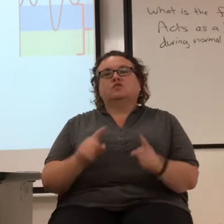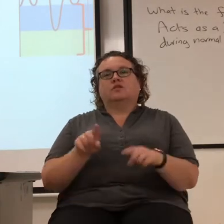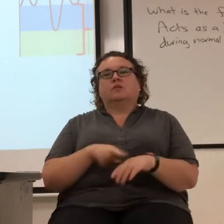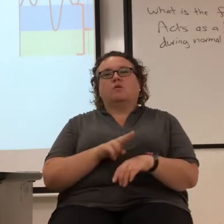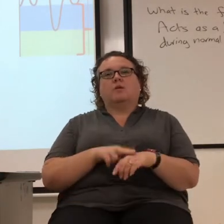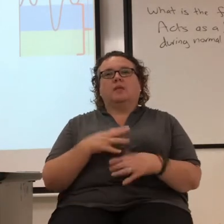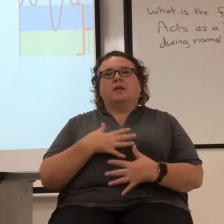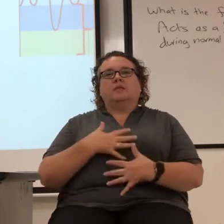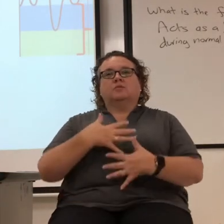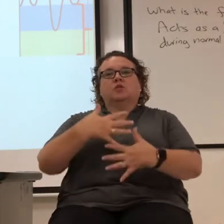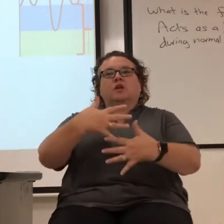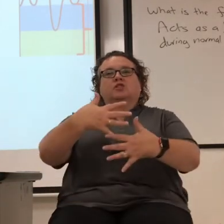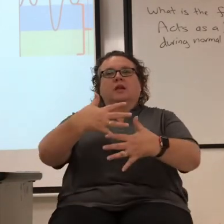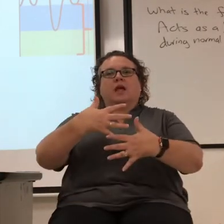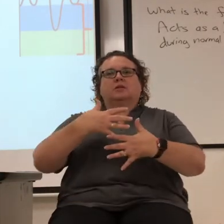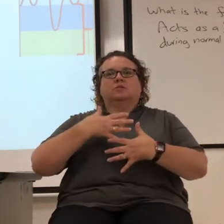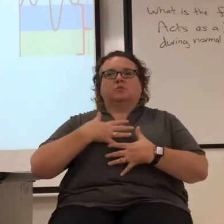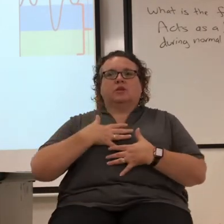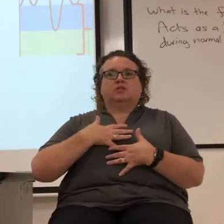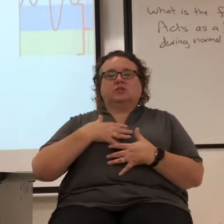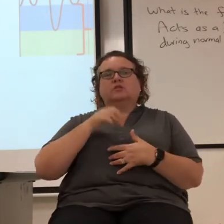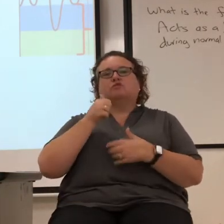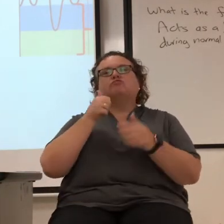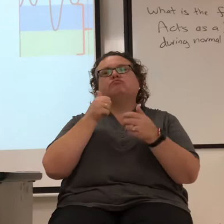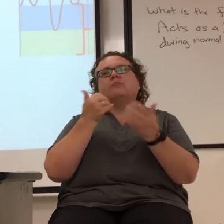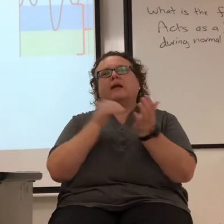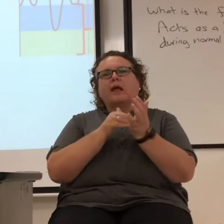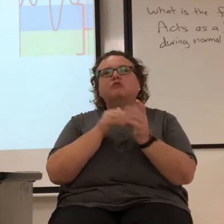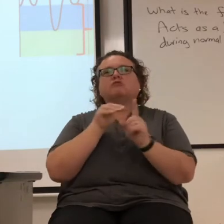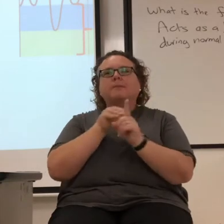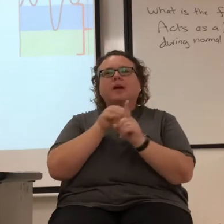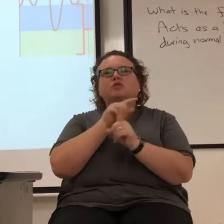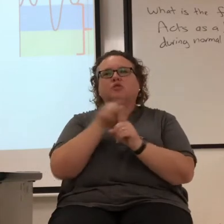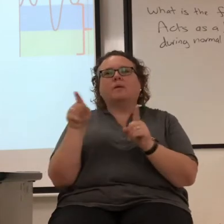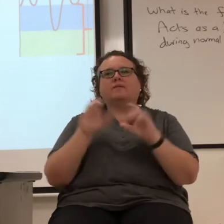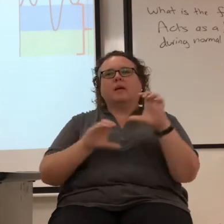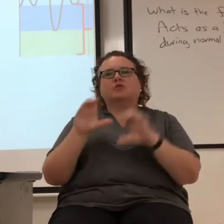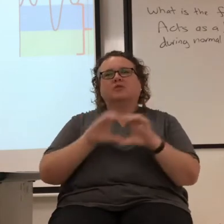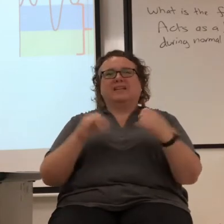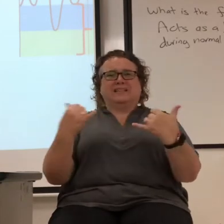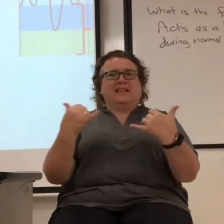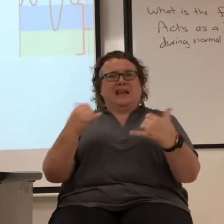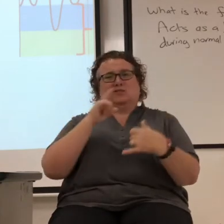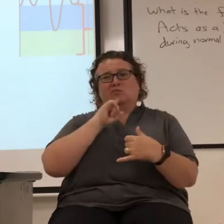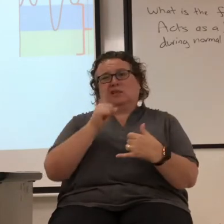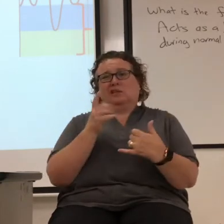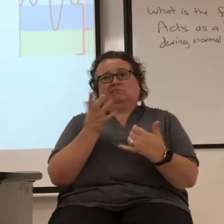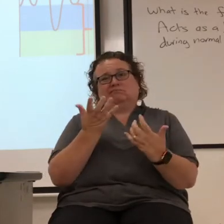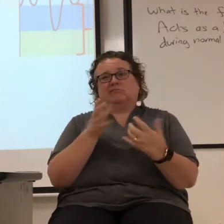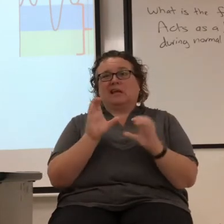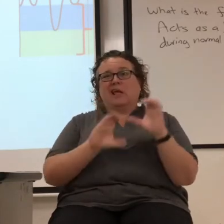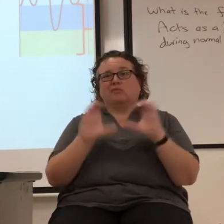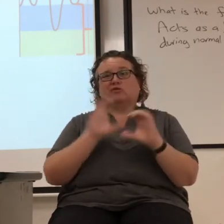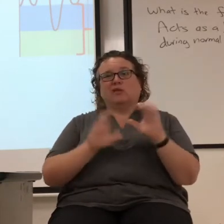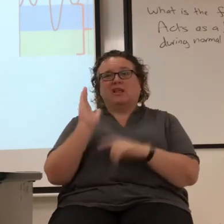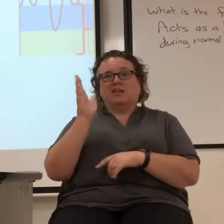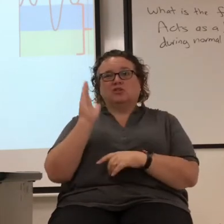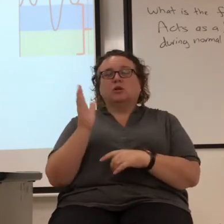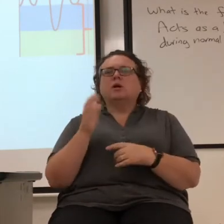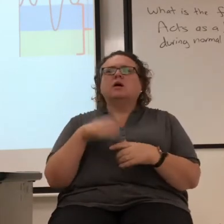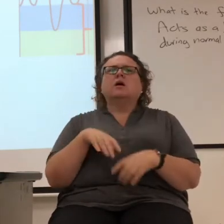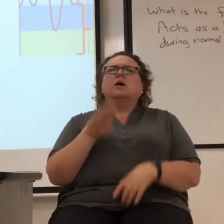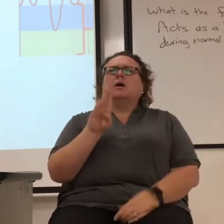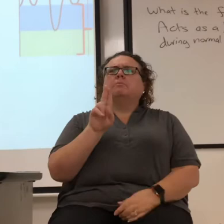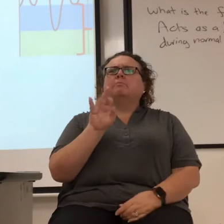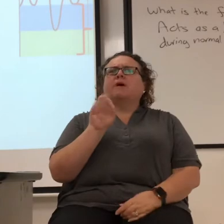Remind you of chemistry. Today's basically a chemistry lecture, right? Well, what's a buffer? In chemistry, a